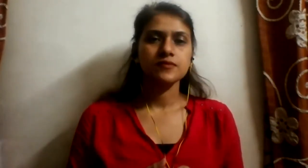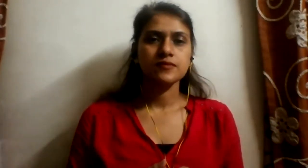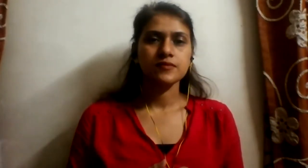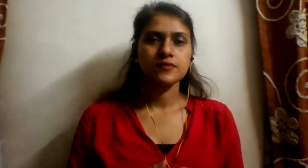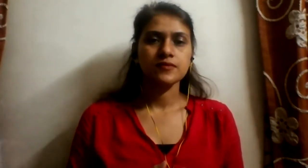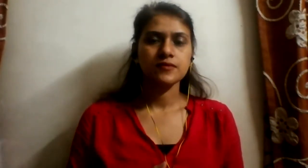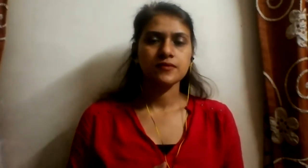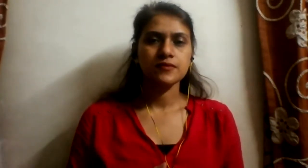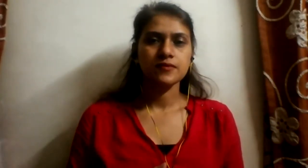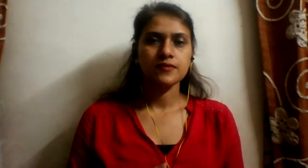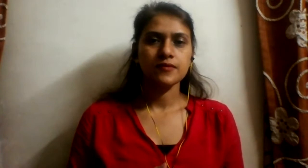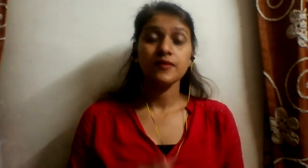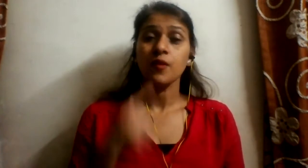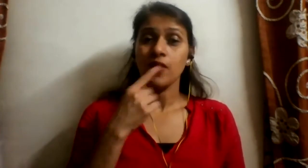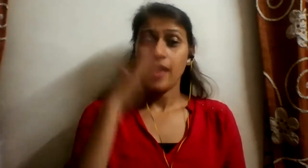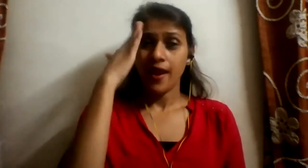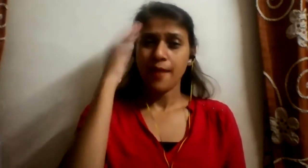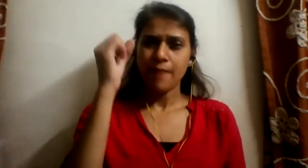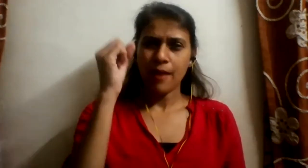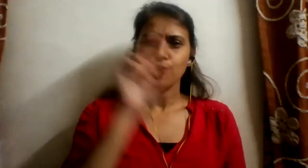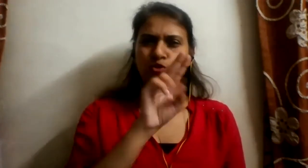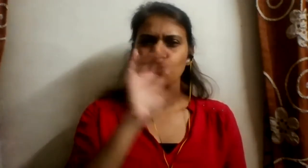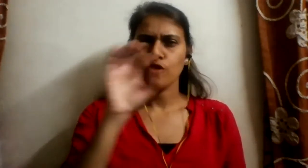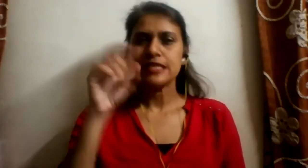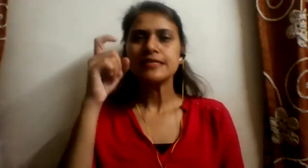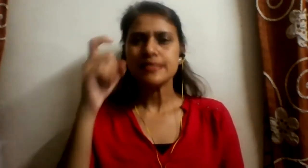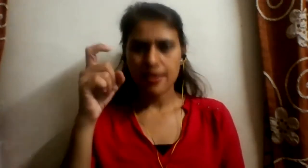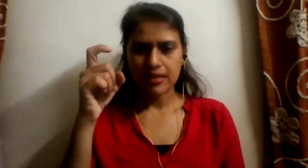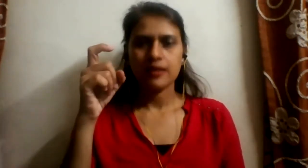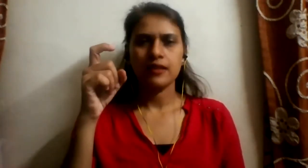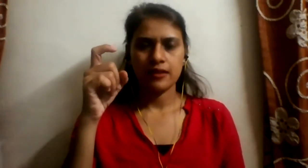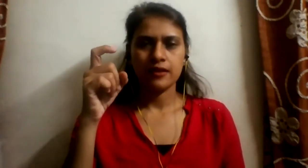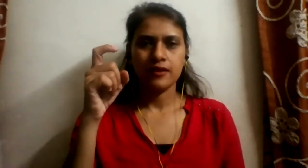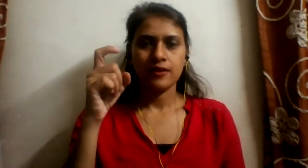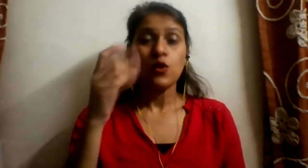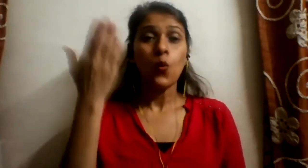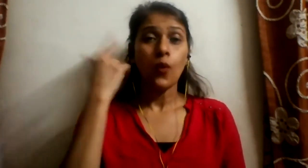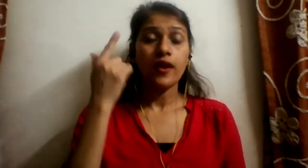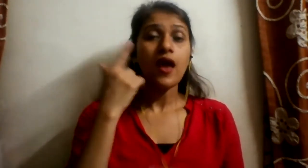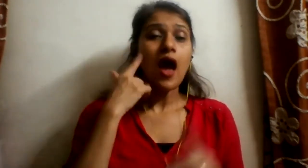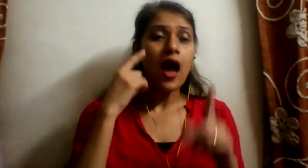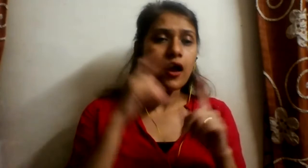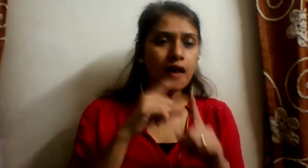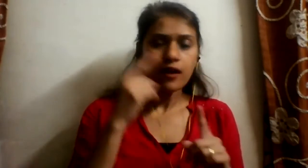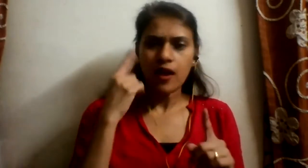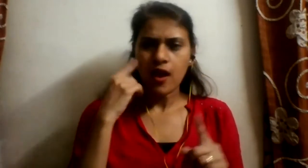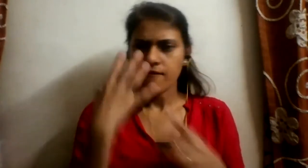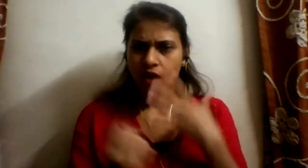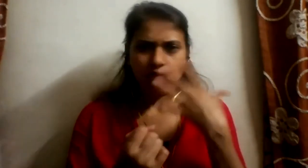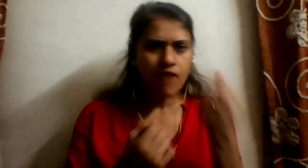I remember as in 2007 itself, when the identification of post was published, the post